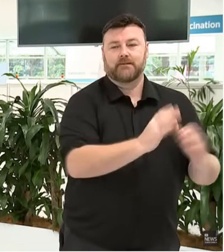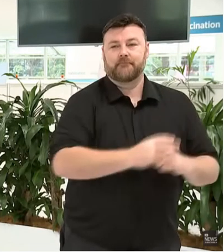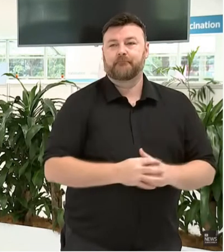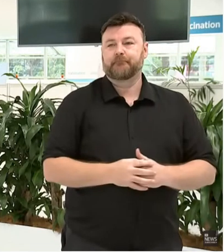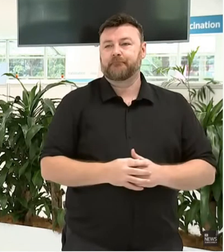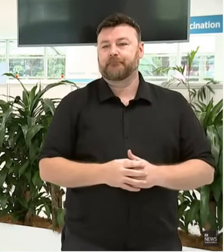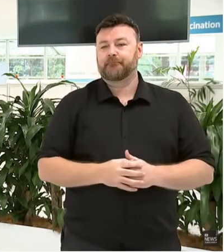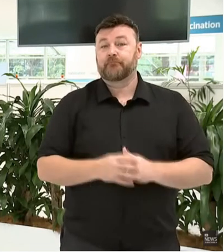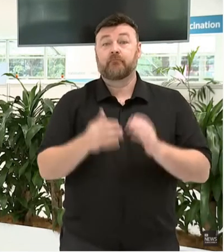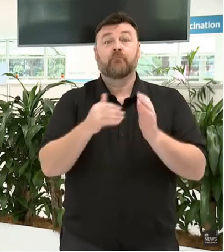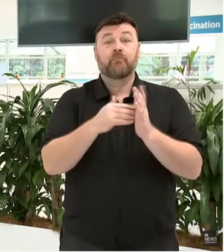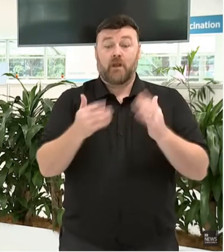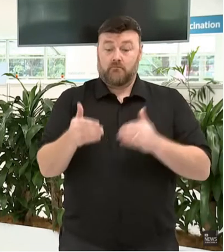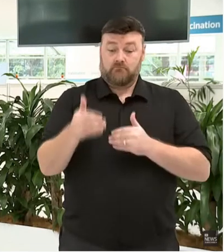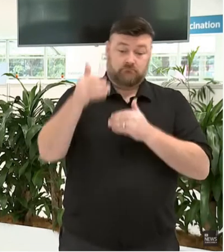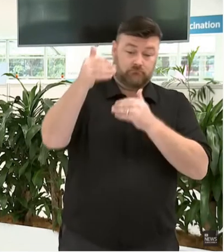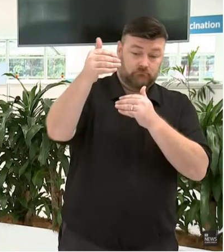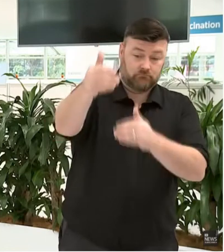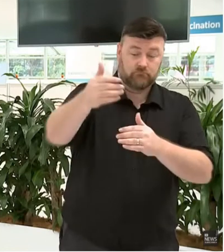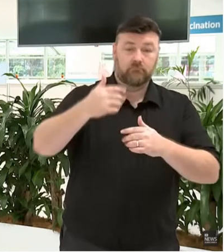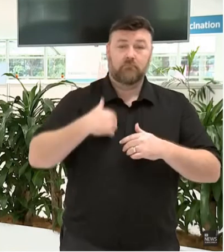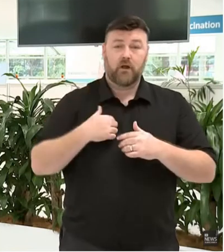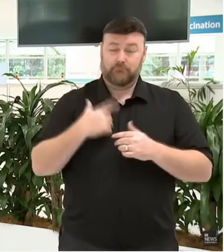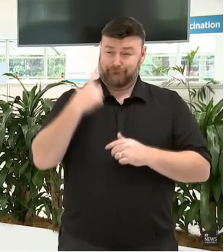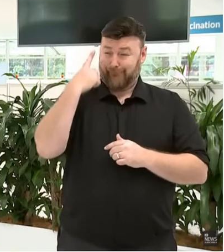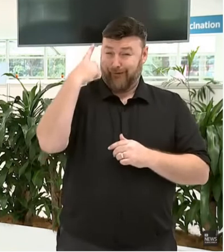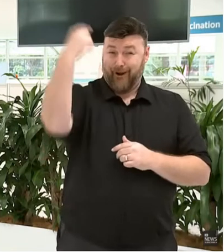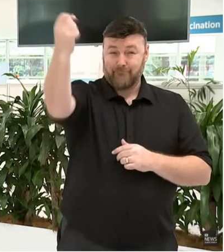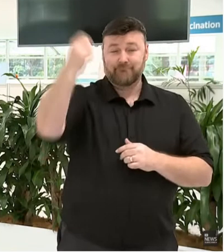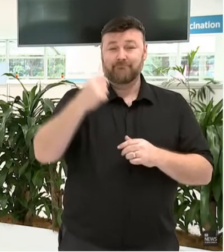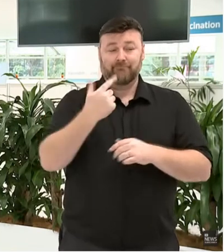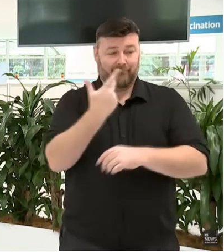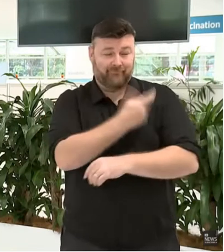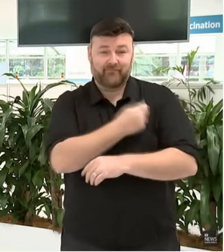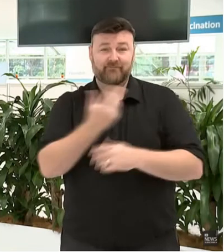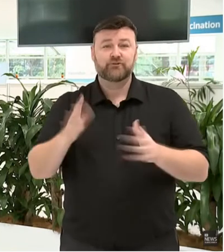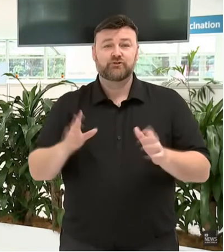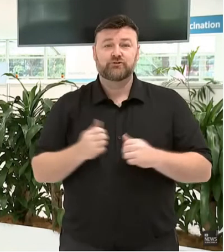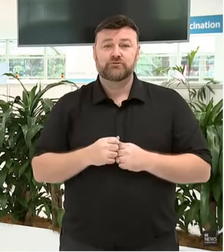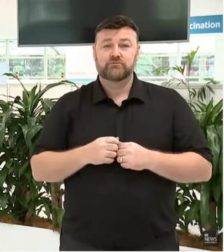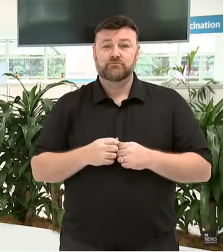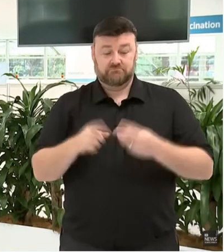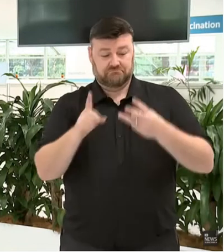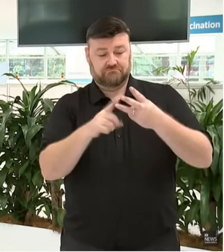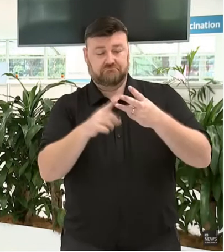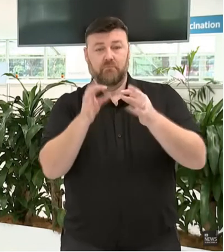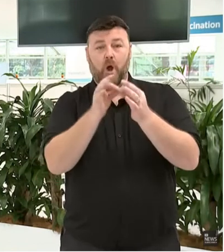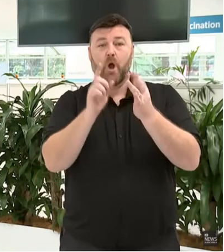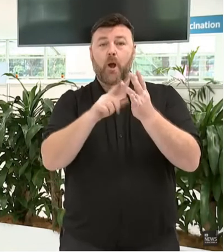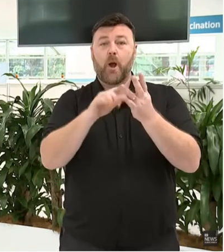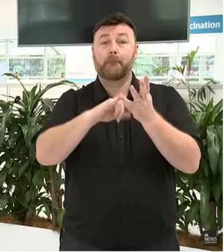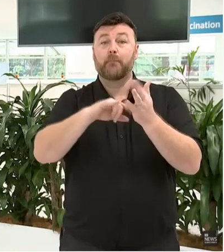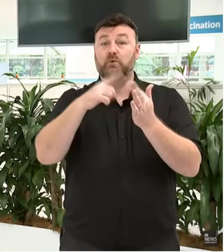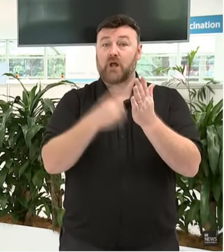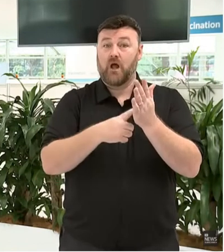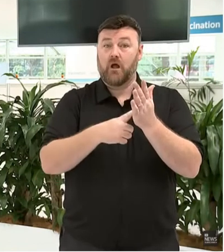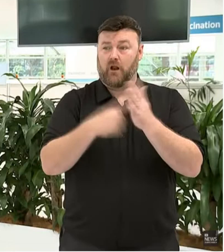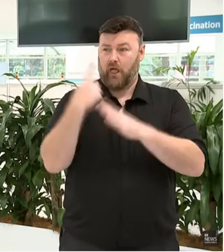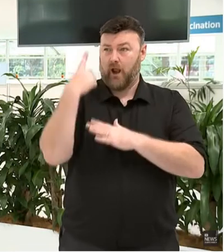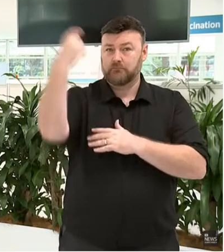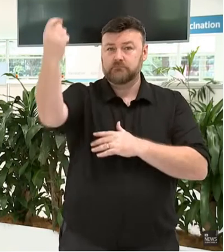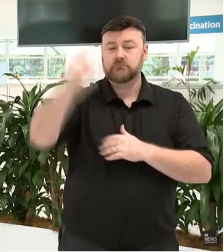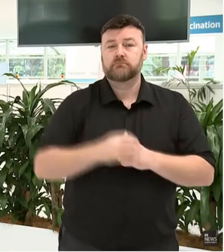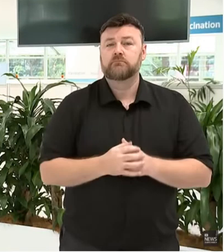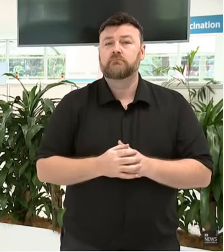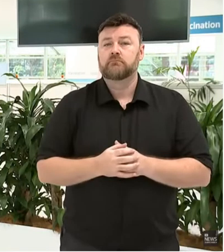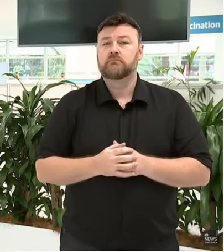high vaccination rates, with high booster rates, once we get that program rolling out, which has started today, but over the next